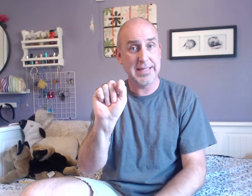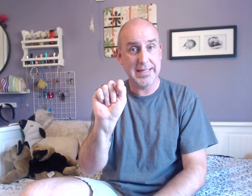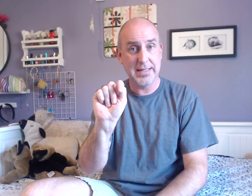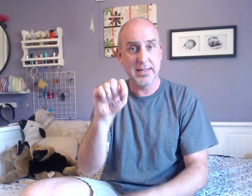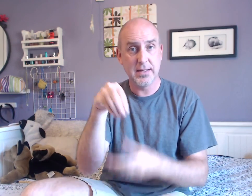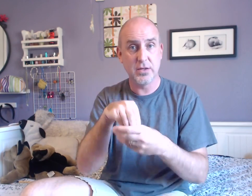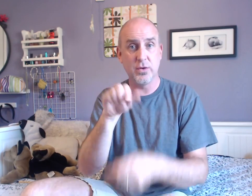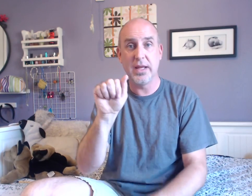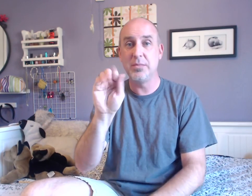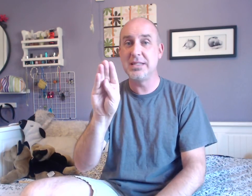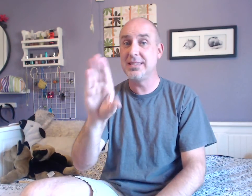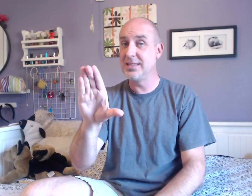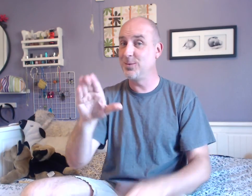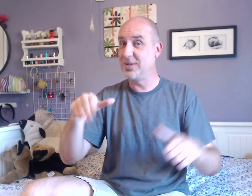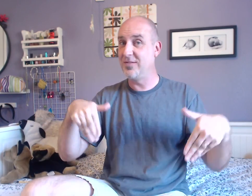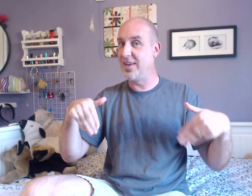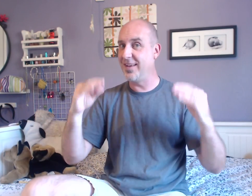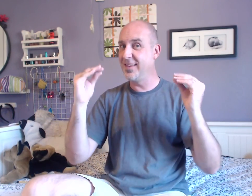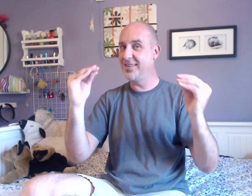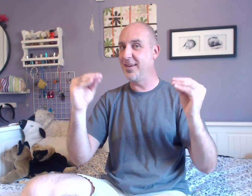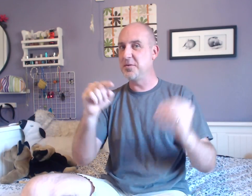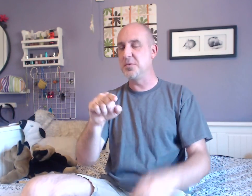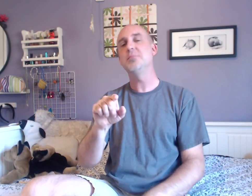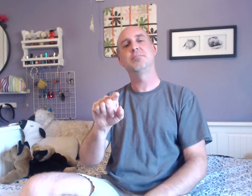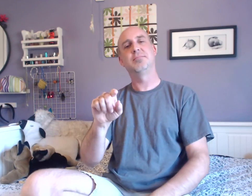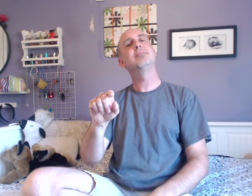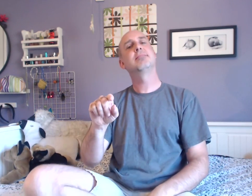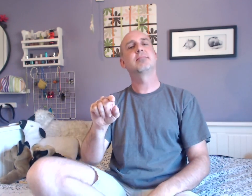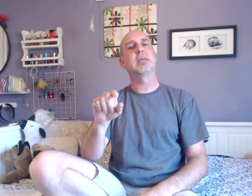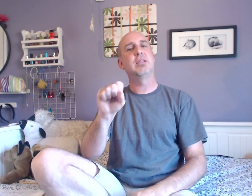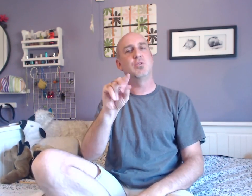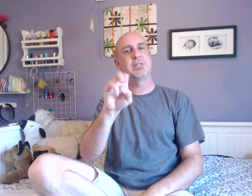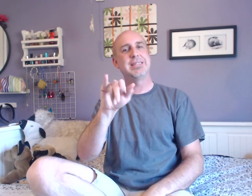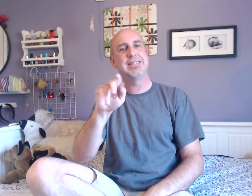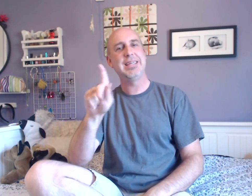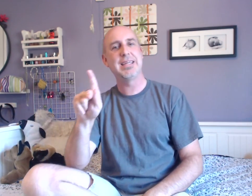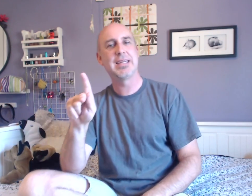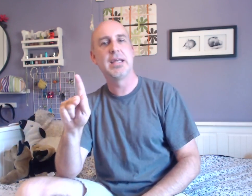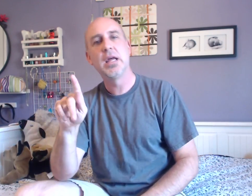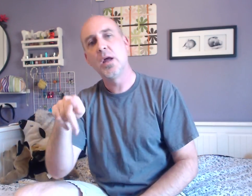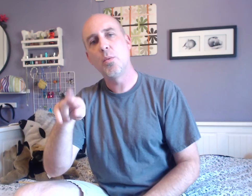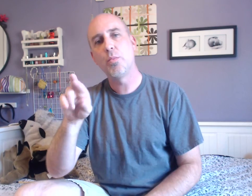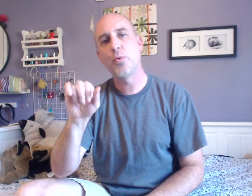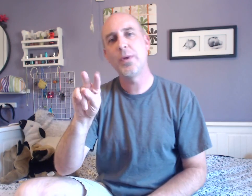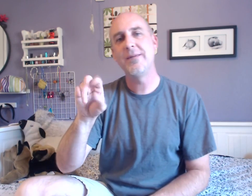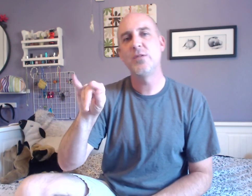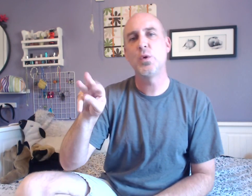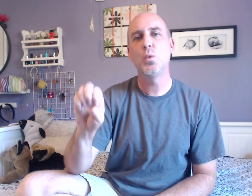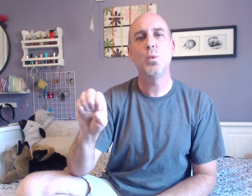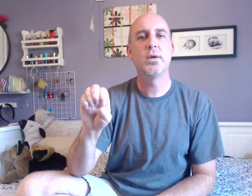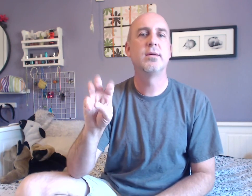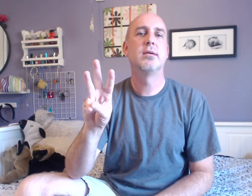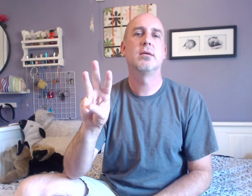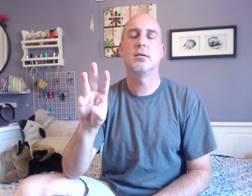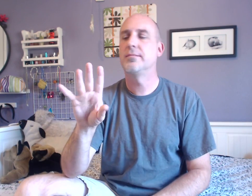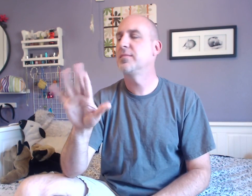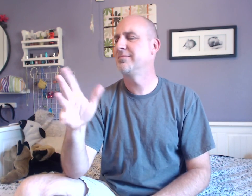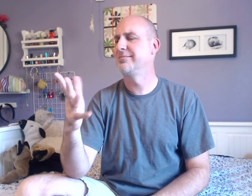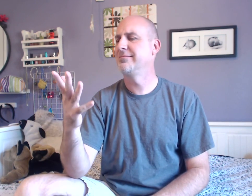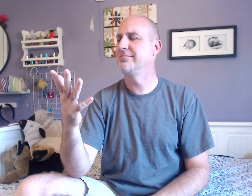T in your ABCs, which I've not yet taught you. Again, your sneak preview. Let